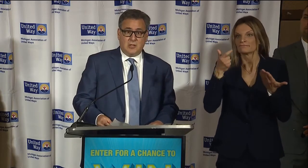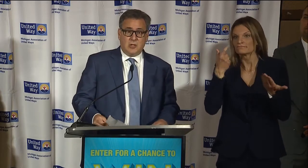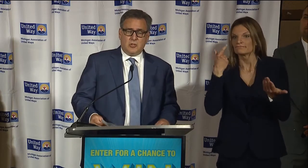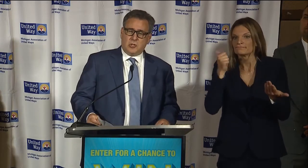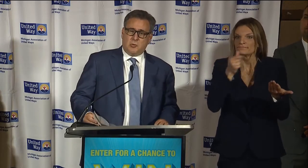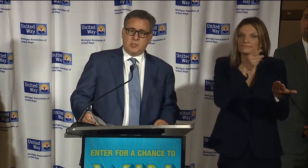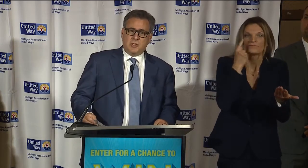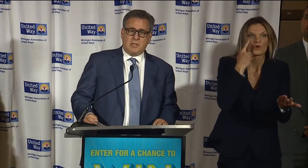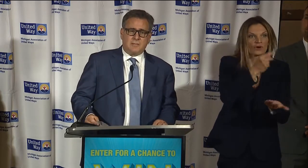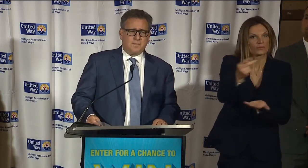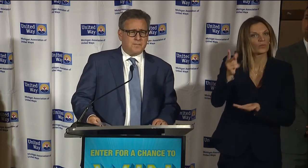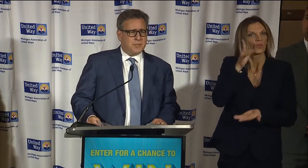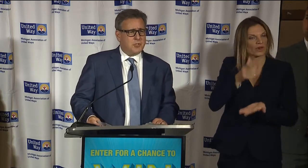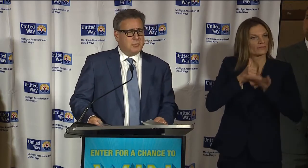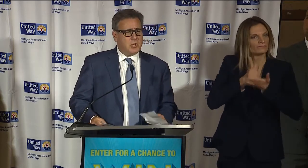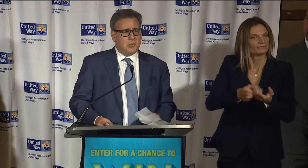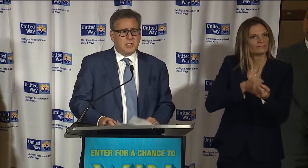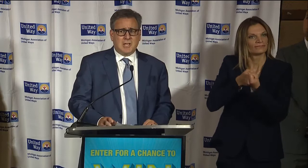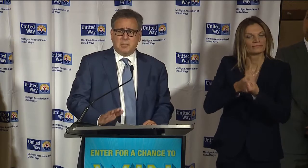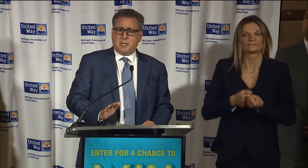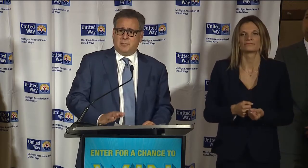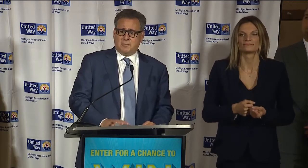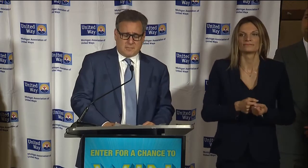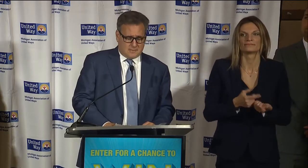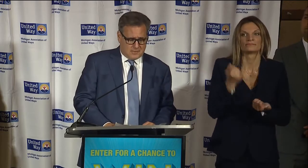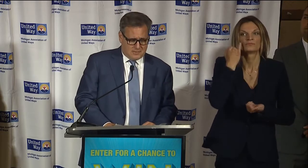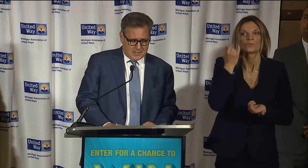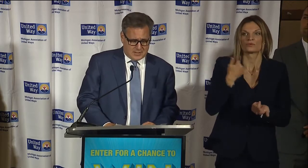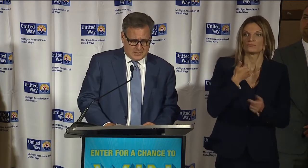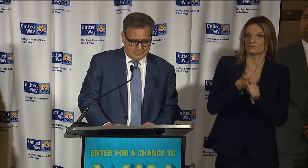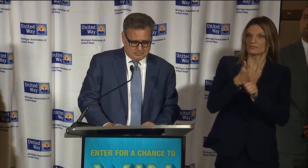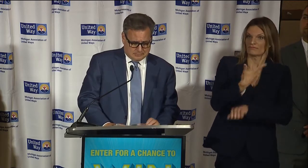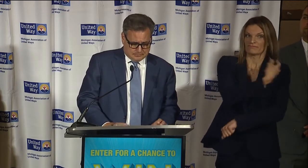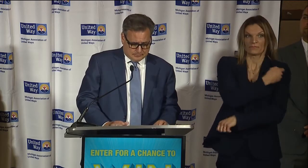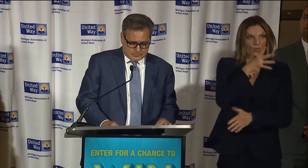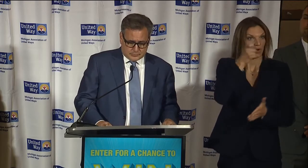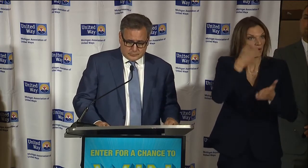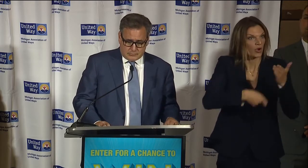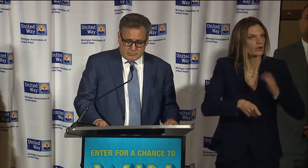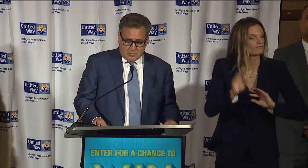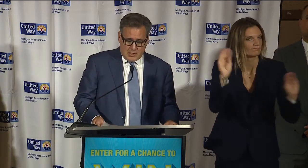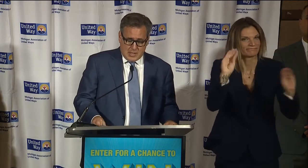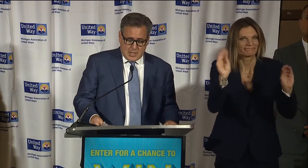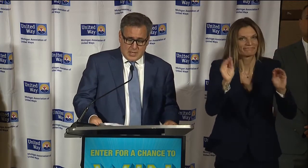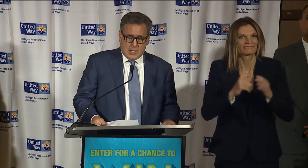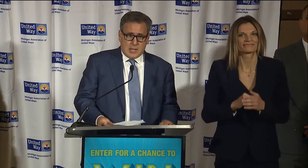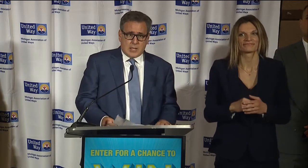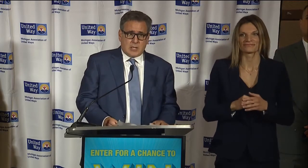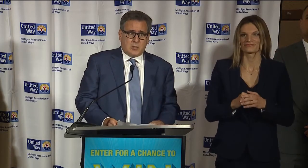vaccine. So no one should get a bill for the vaccine.